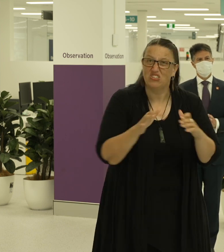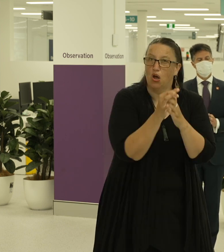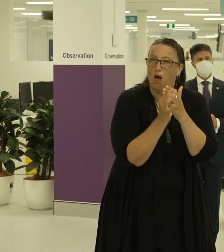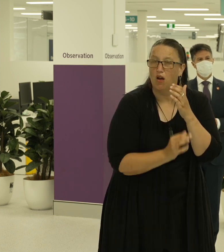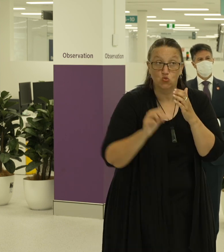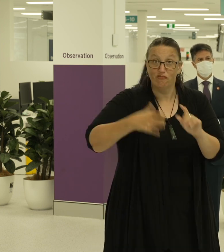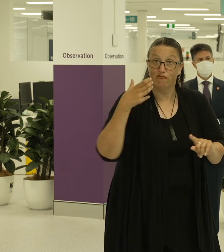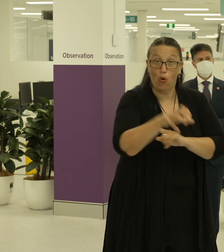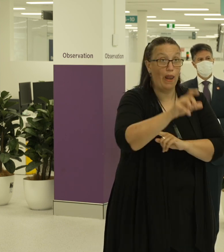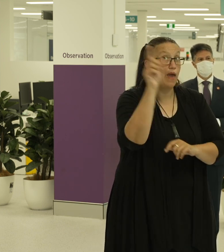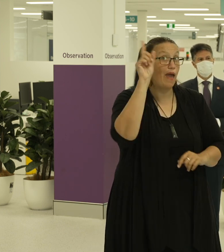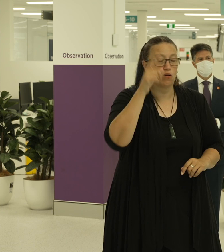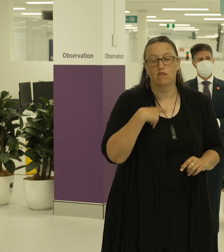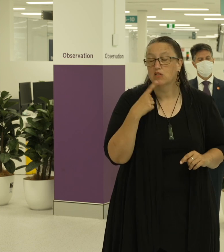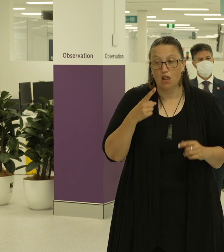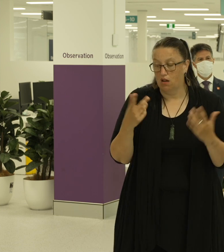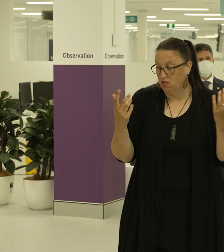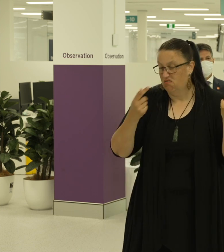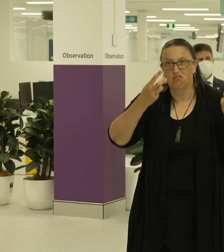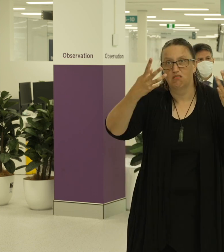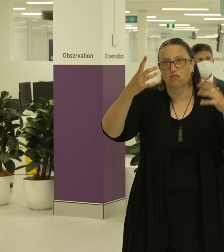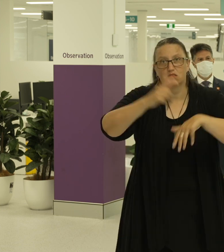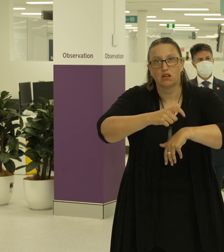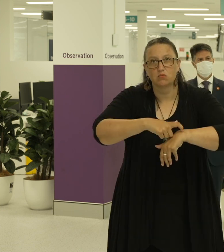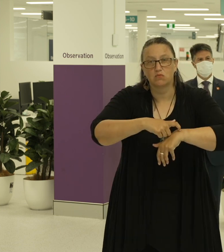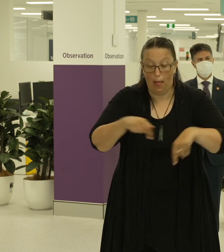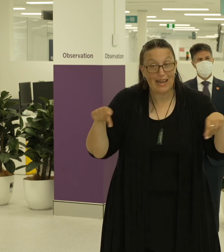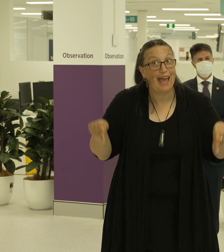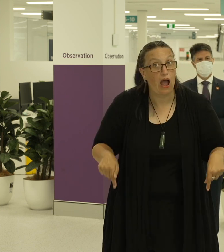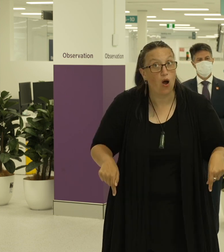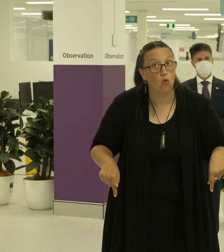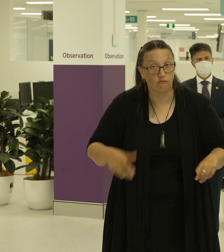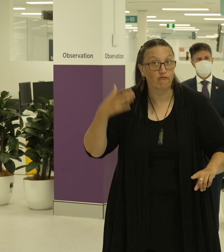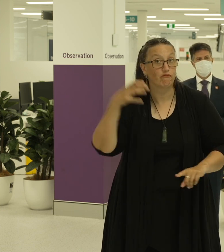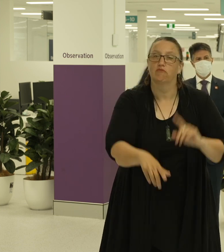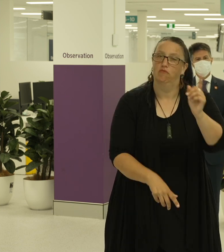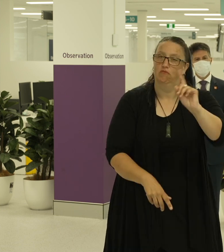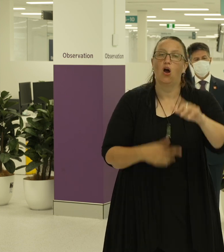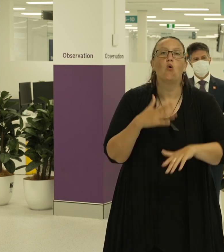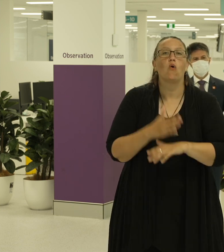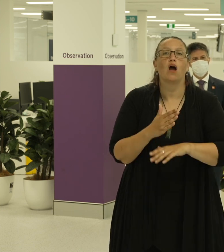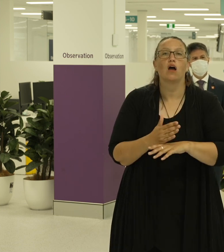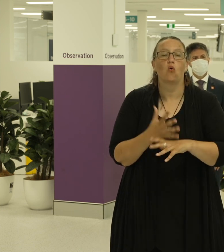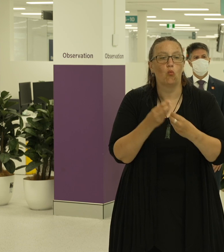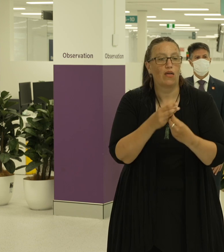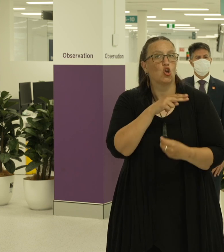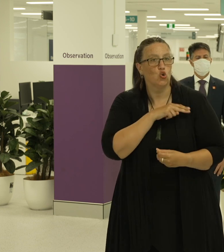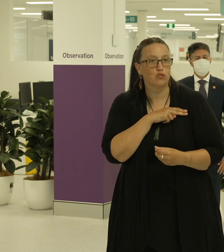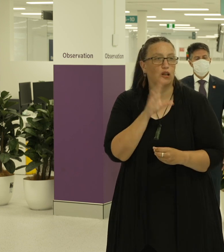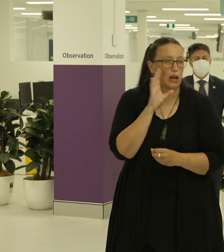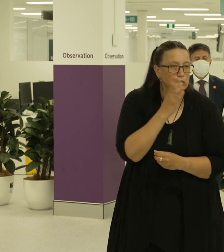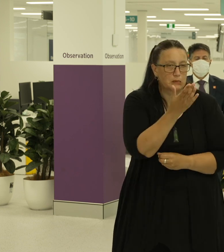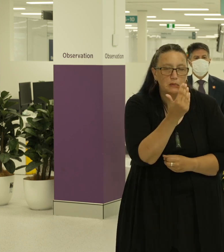as I've said now, I don't know how many times, that's not on our agenda at the moment, because we have listened to the health workers, we've listened to the unions, and